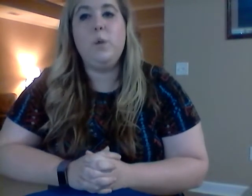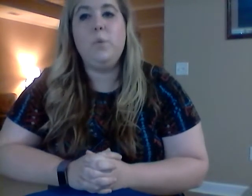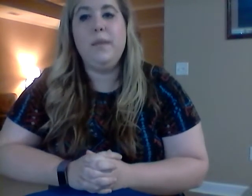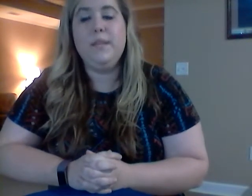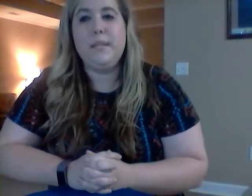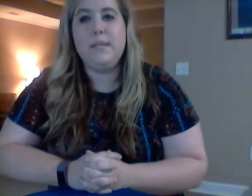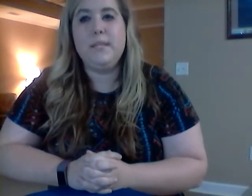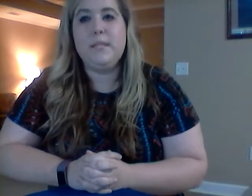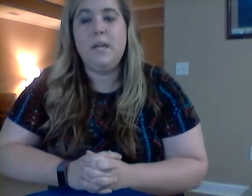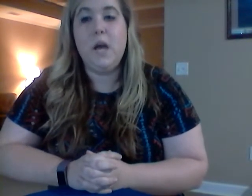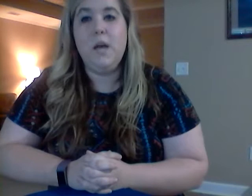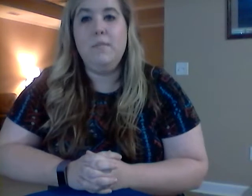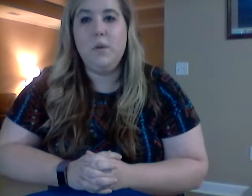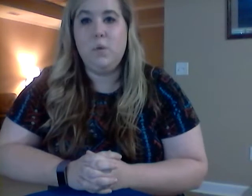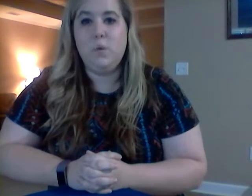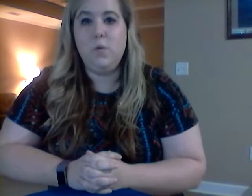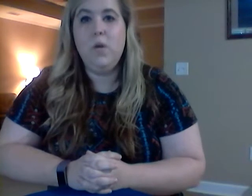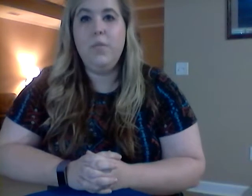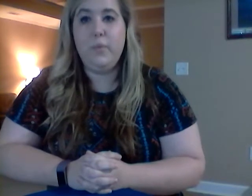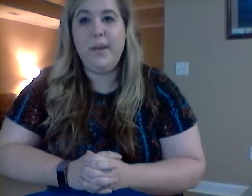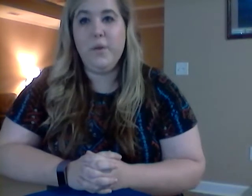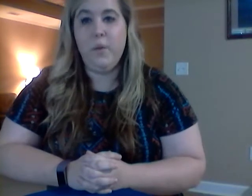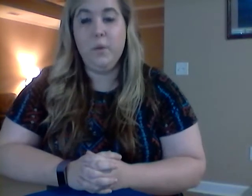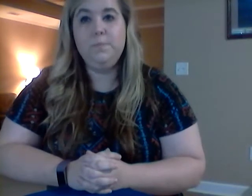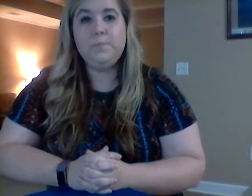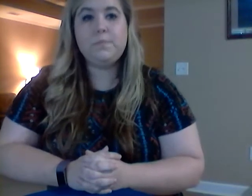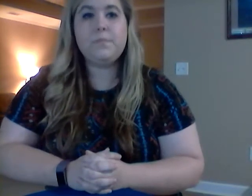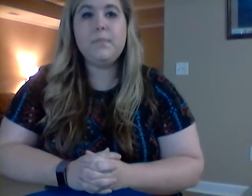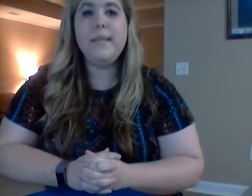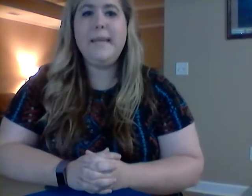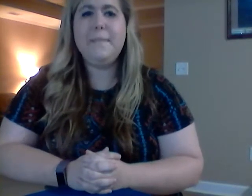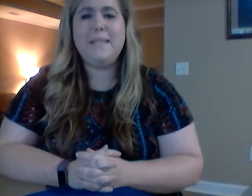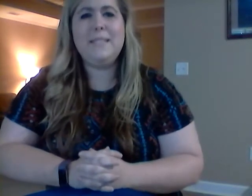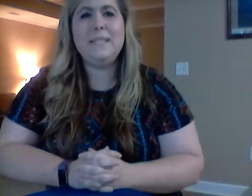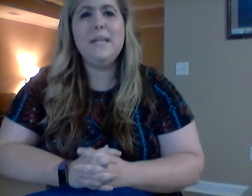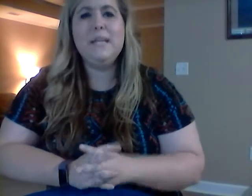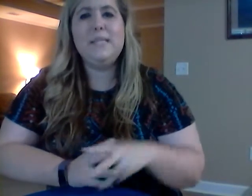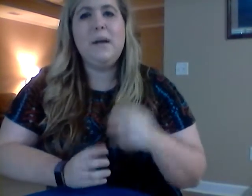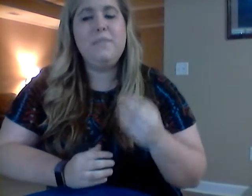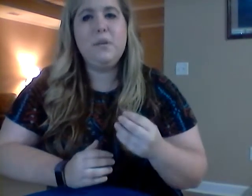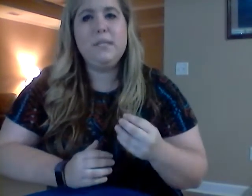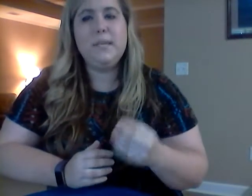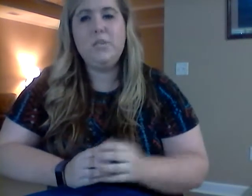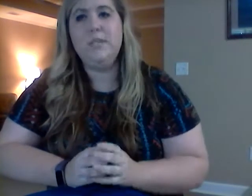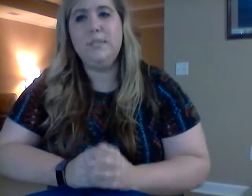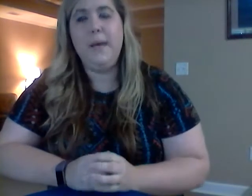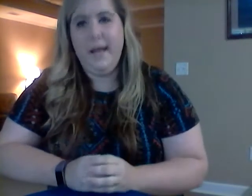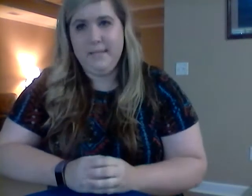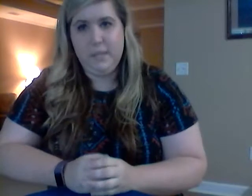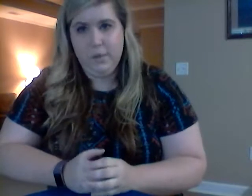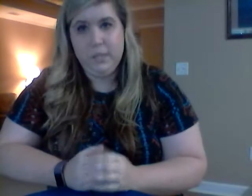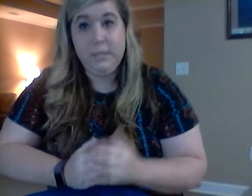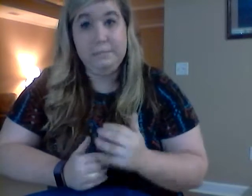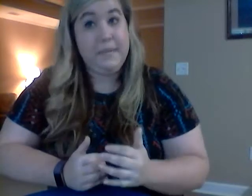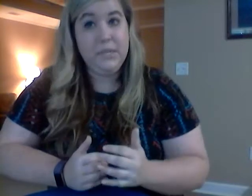work with is a non-vocal 3-year-old. He emits some vocalizations but has no